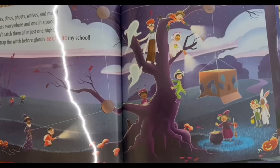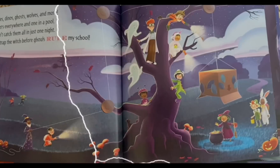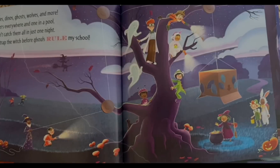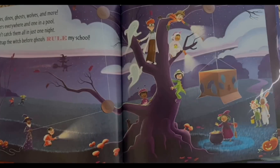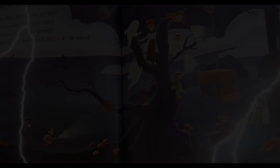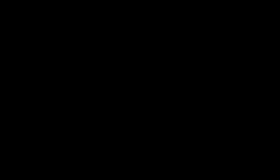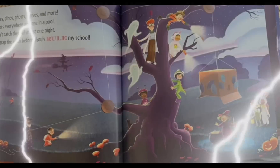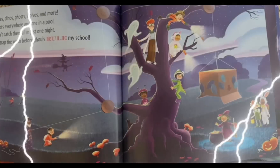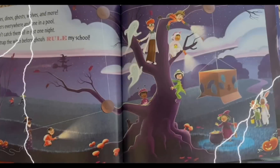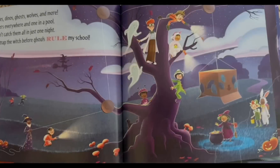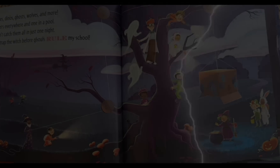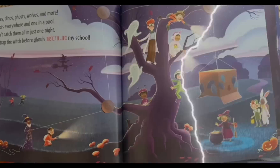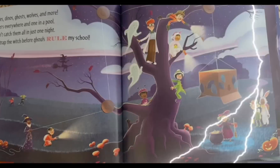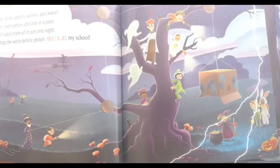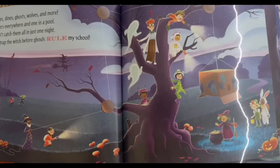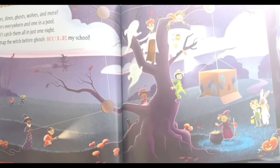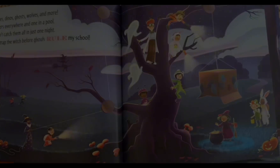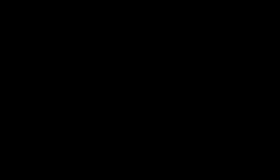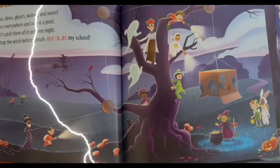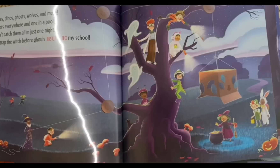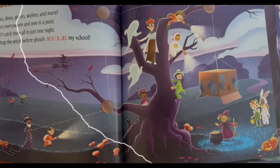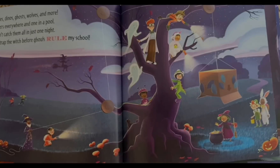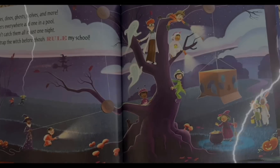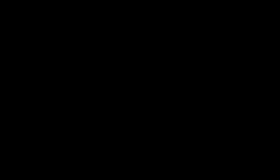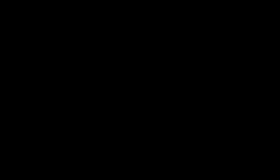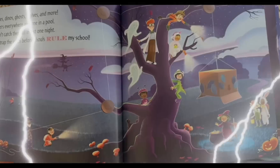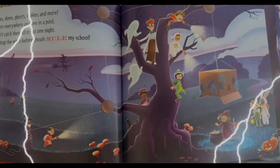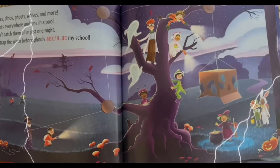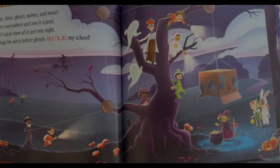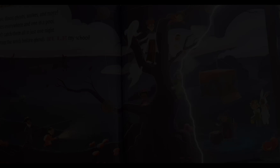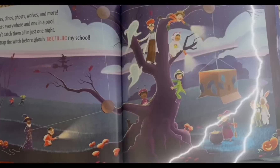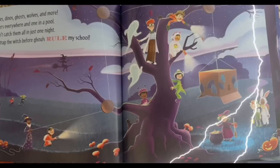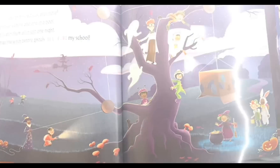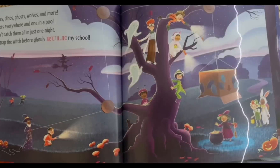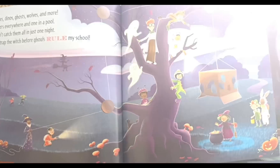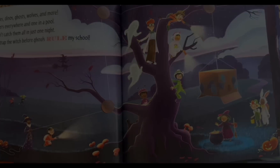one night. Better trap the witch before gulls rule my school.